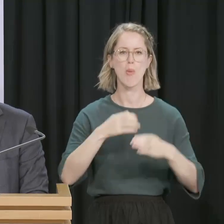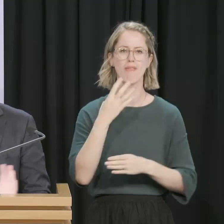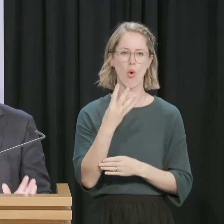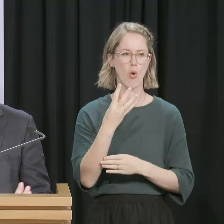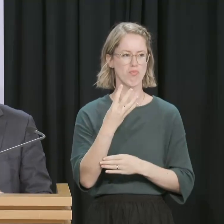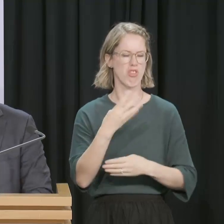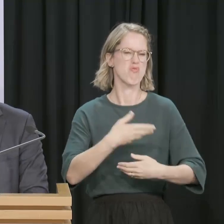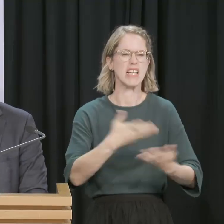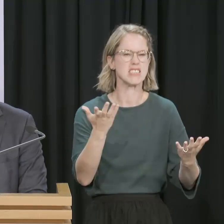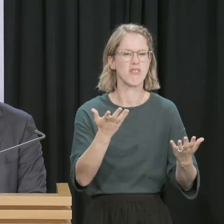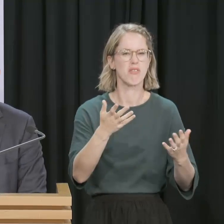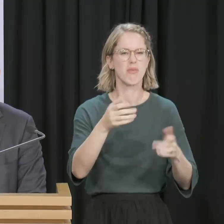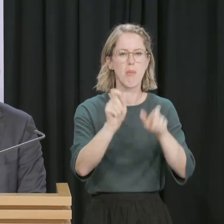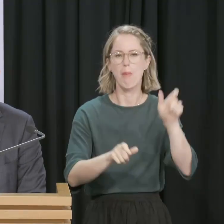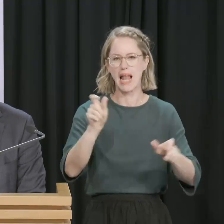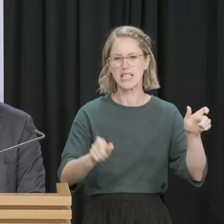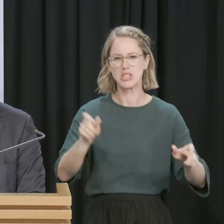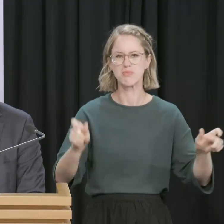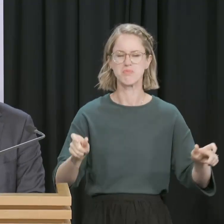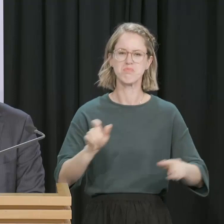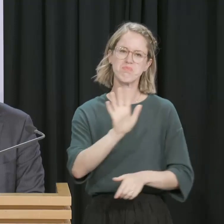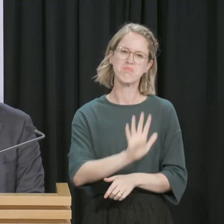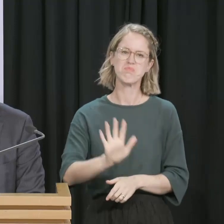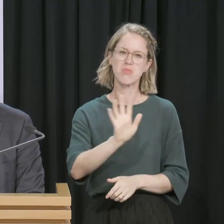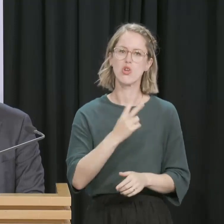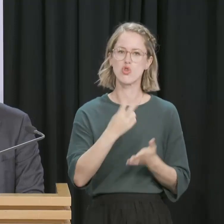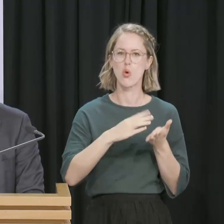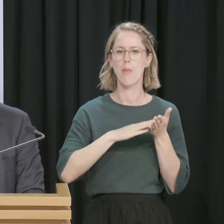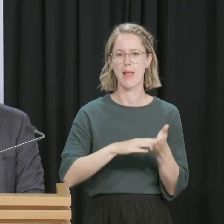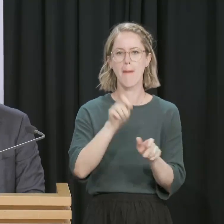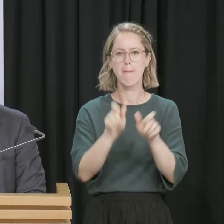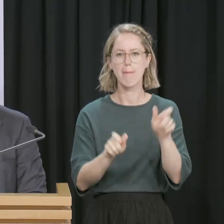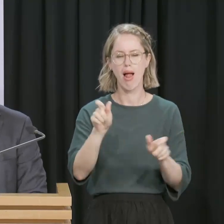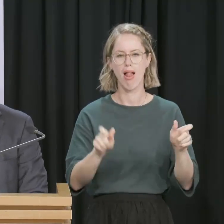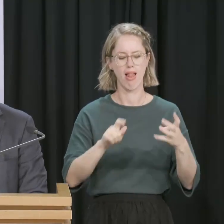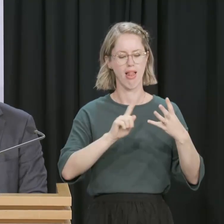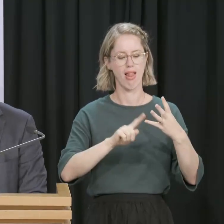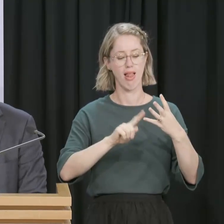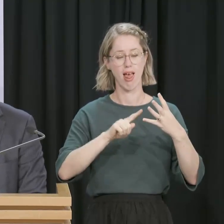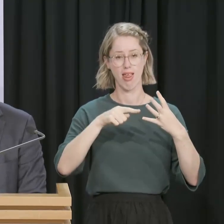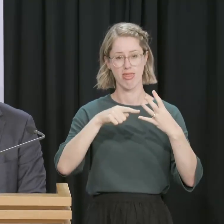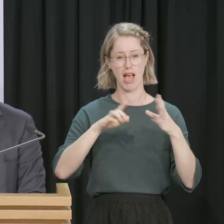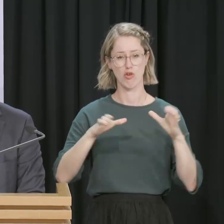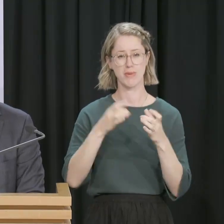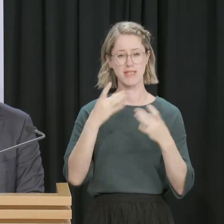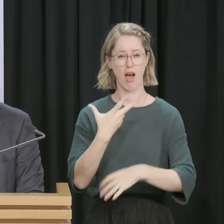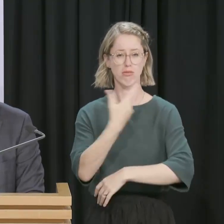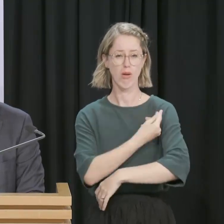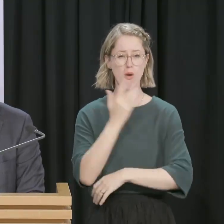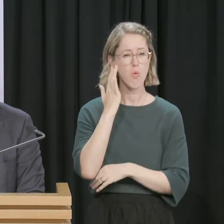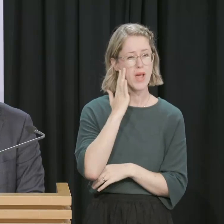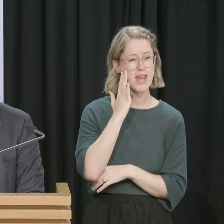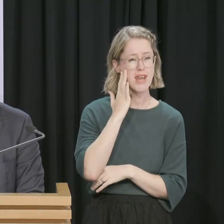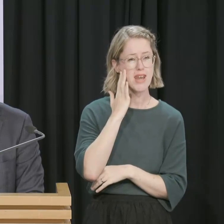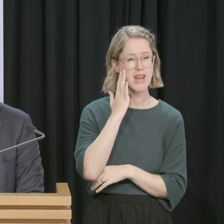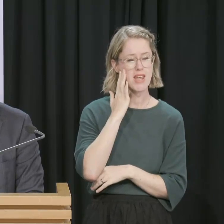the remainder of the New Zealand population, the approximately additional 2 million people that can expect to start seeing vaccines available